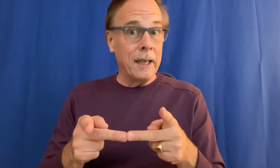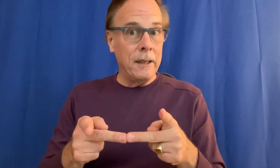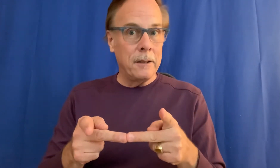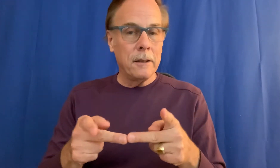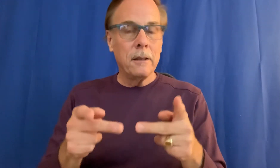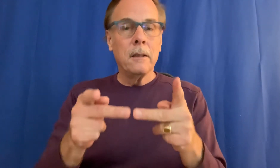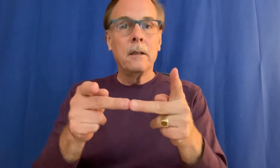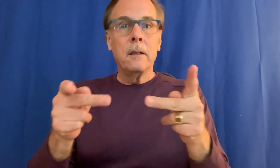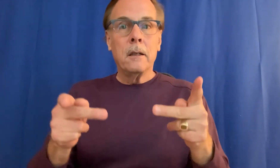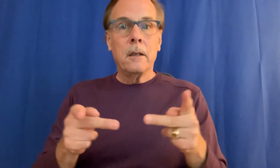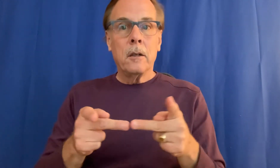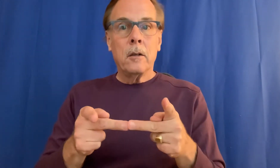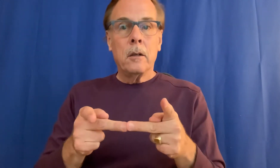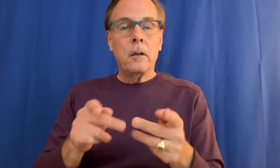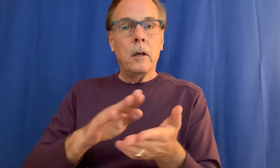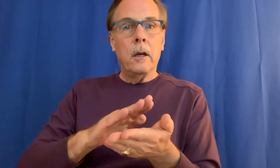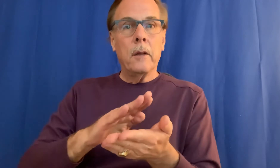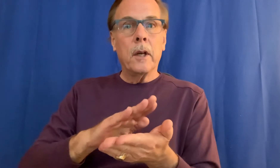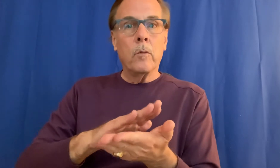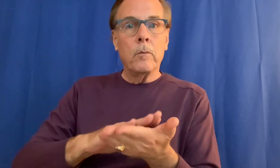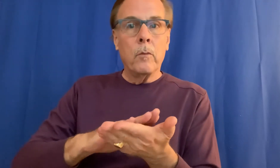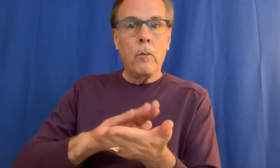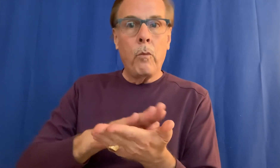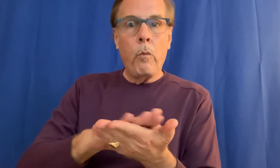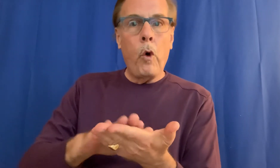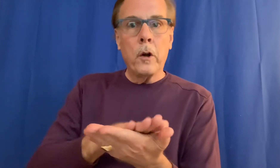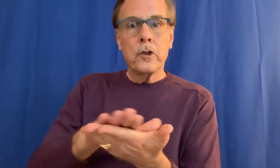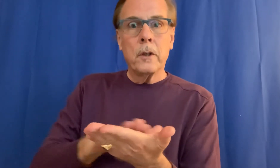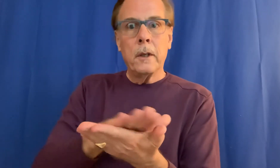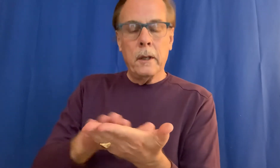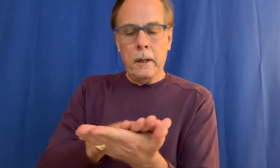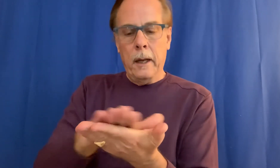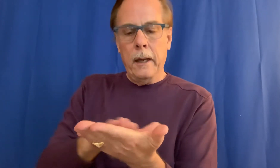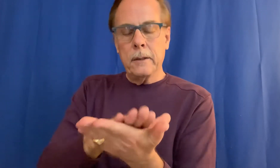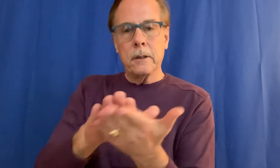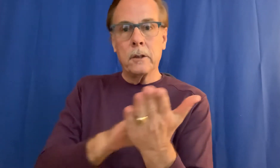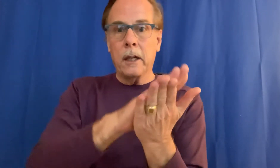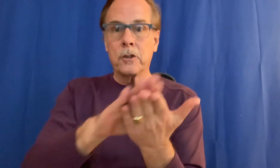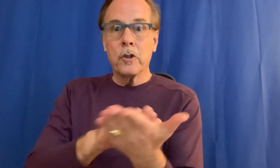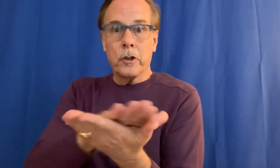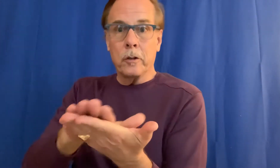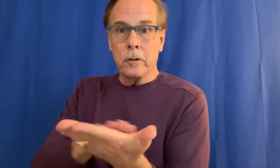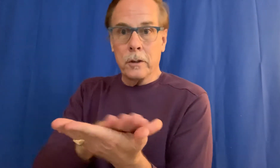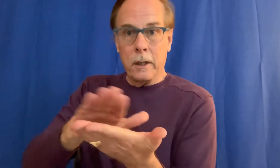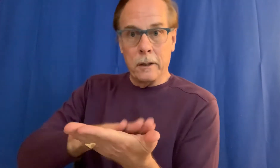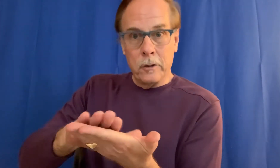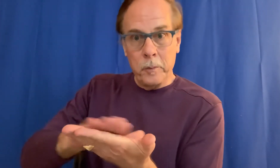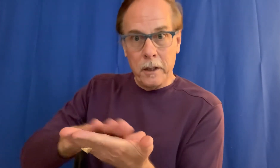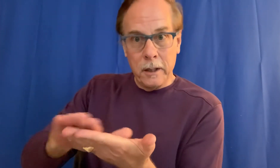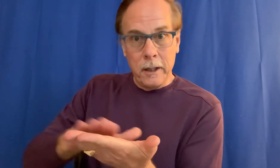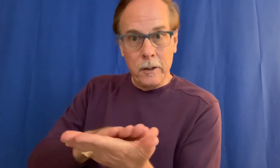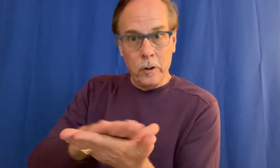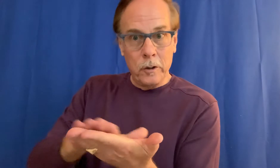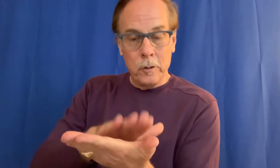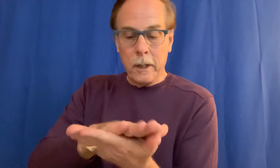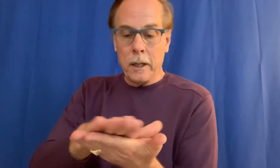plate, and then wash as in a circular sign. Could be clean, you could use that,